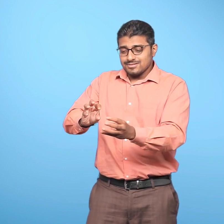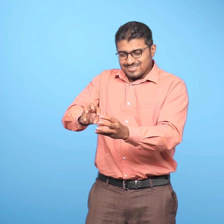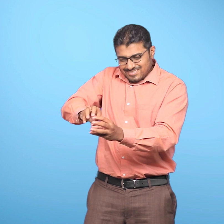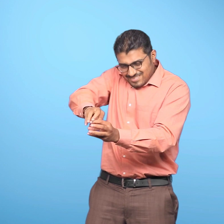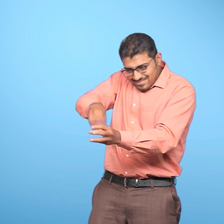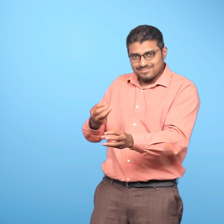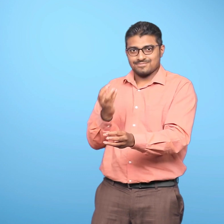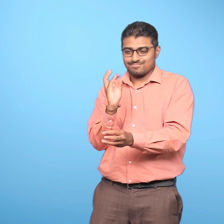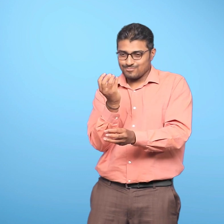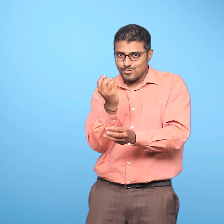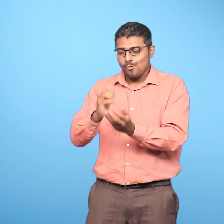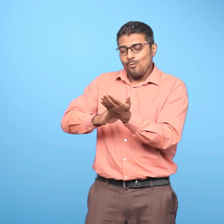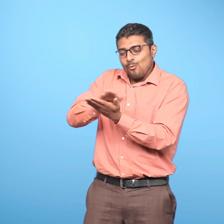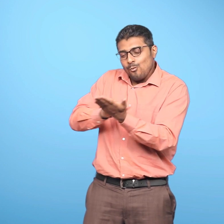Try to roll out a roti.